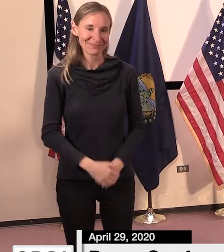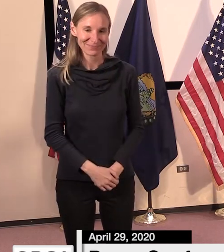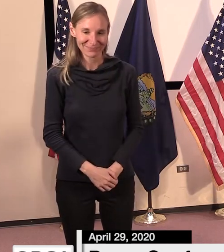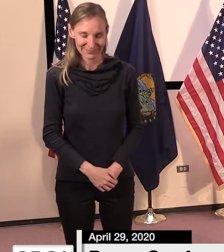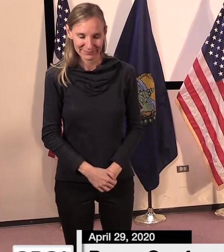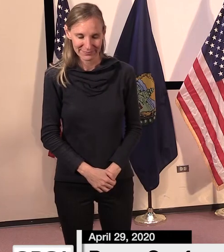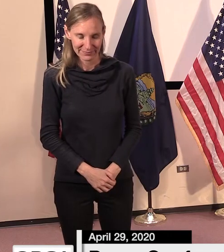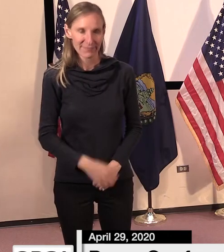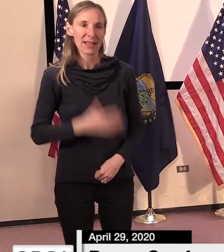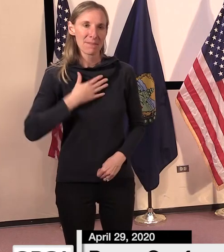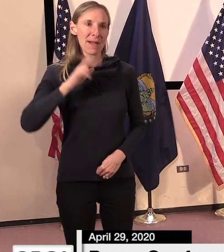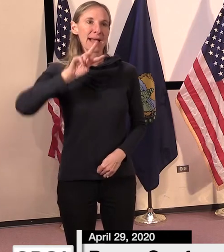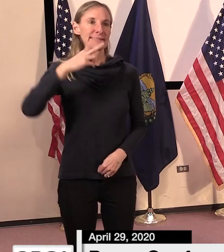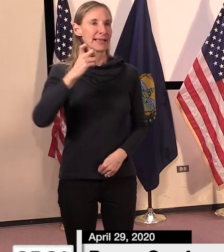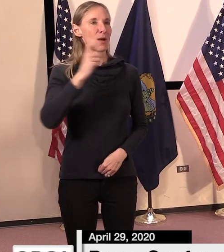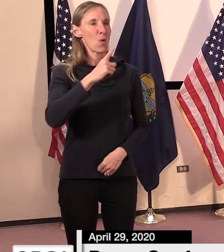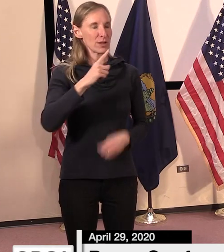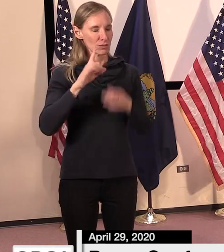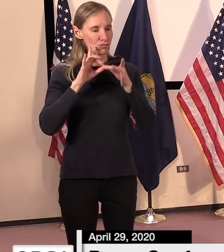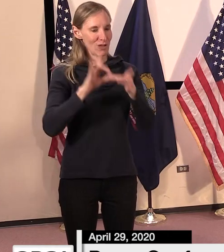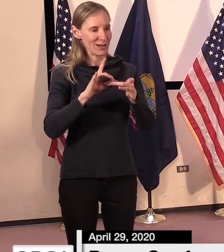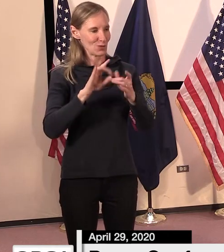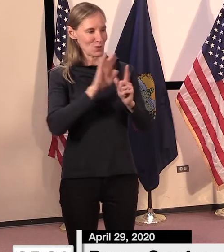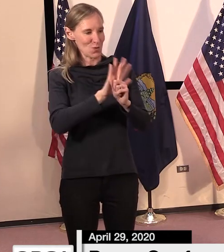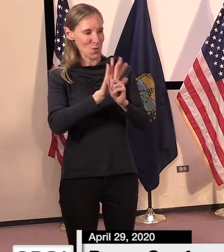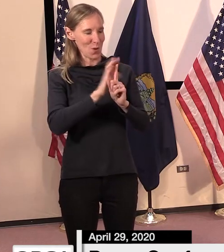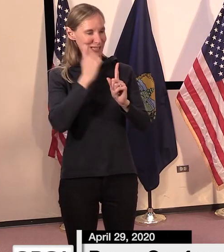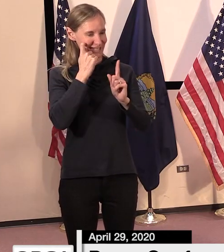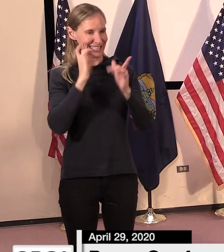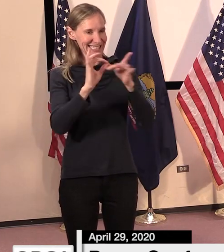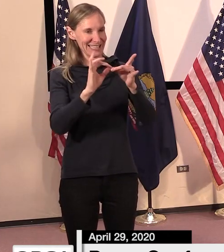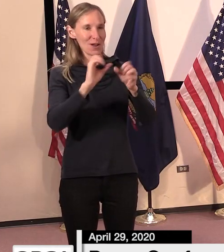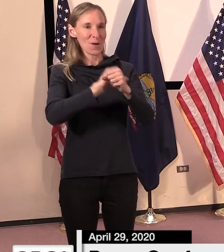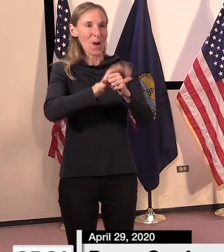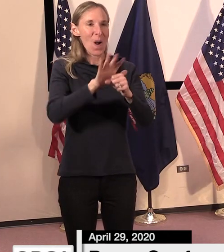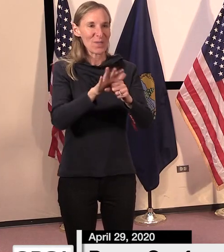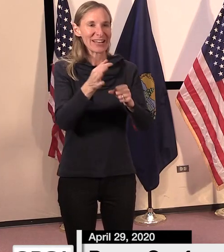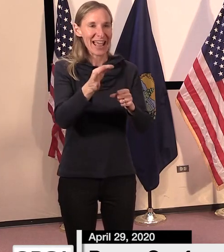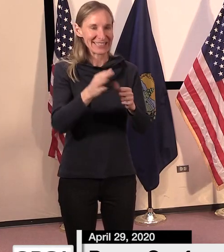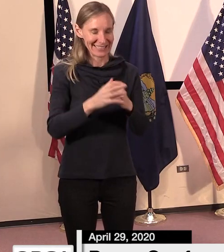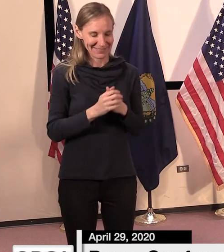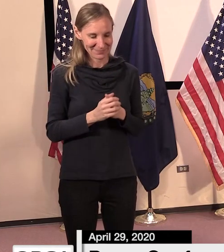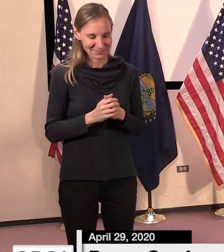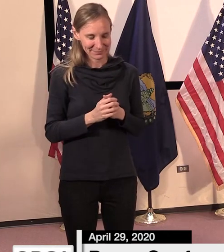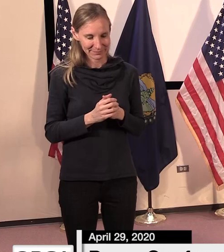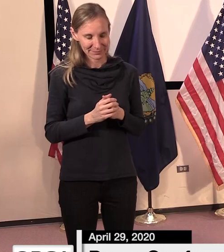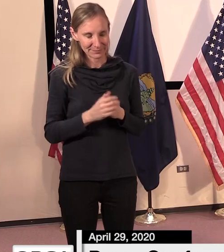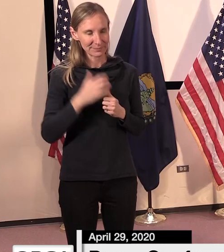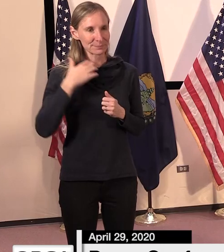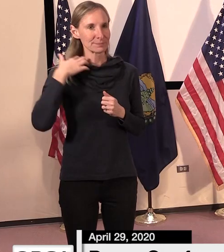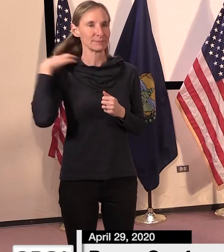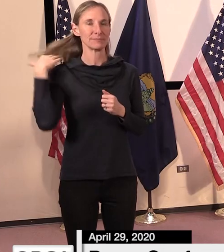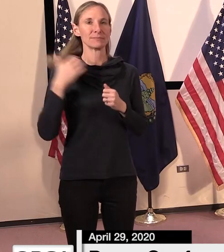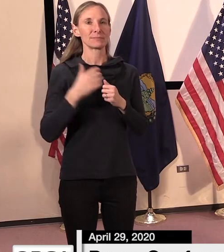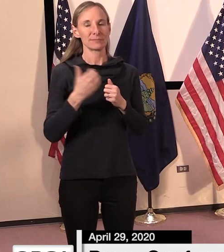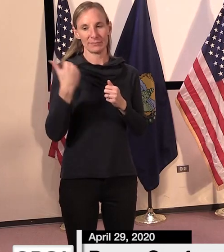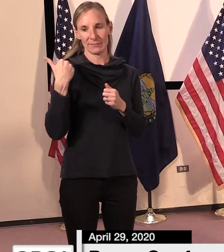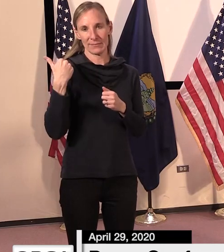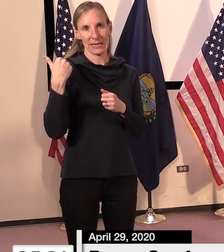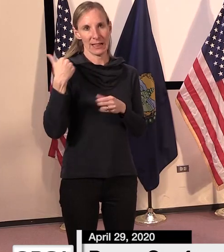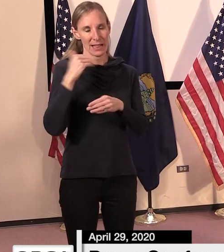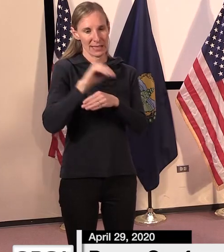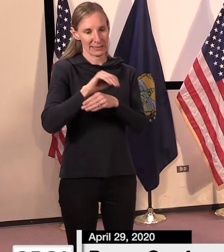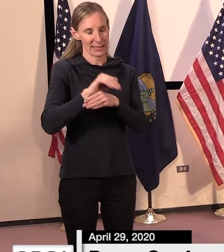My second question goes back to the topic at hand, COVID-19. I was reviewing some footage last night of what our